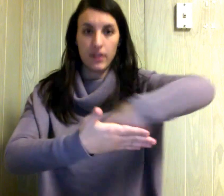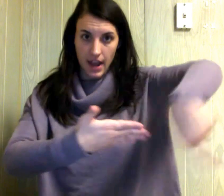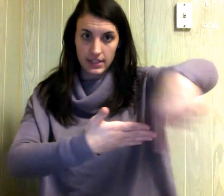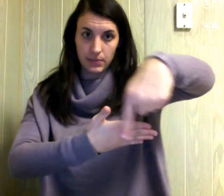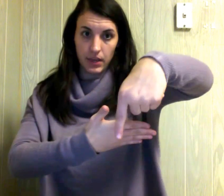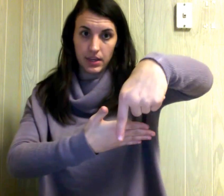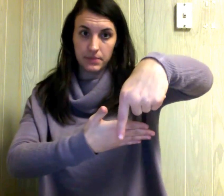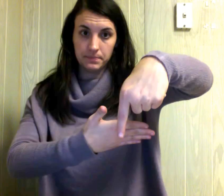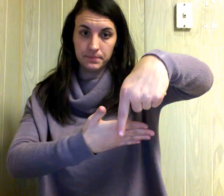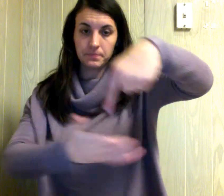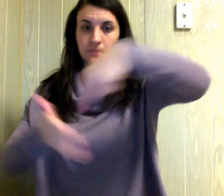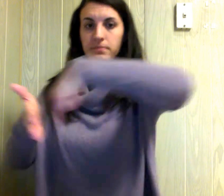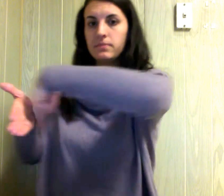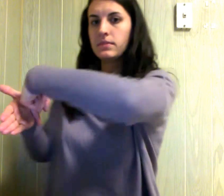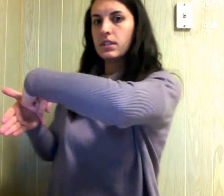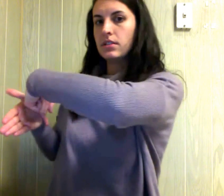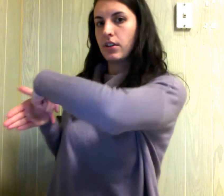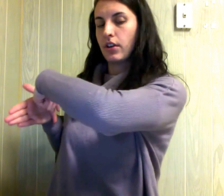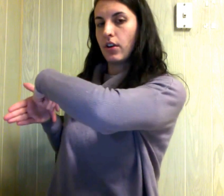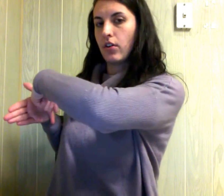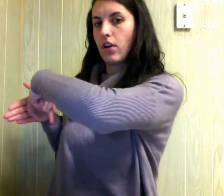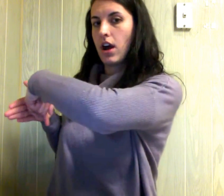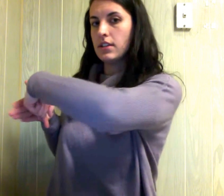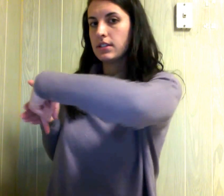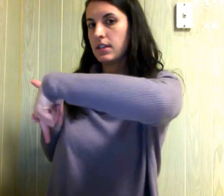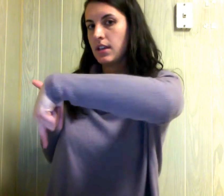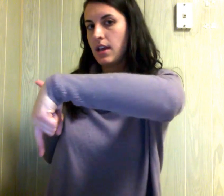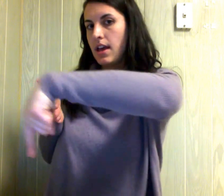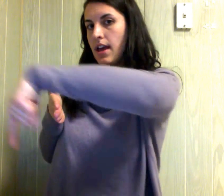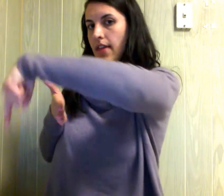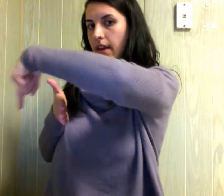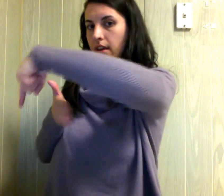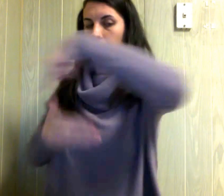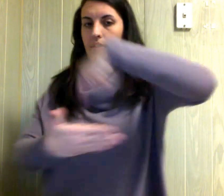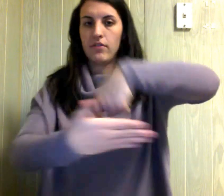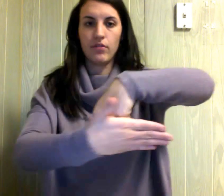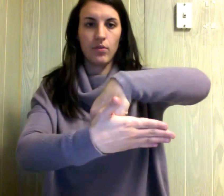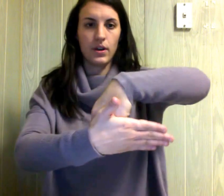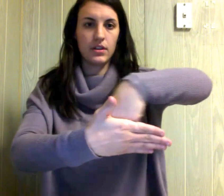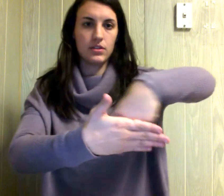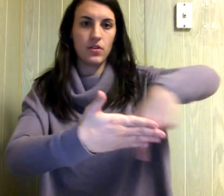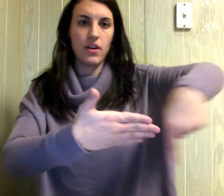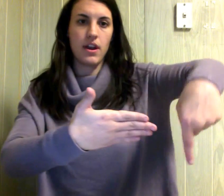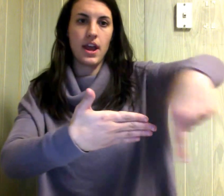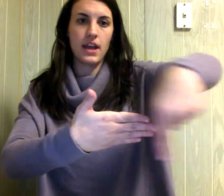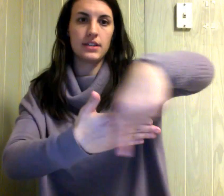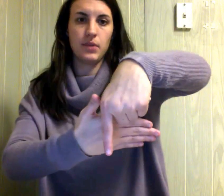Next week. So you go across, and then forward. So next week.